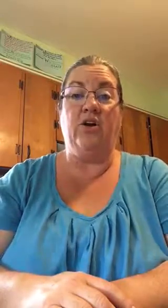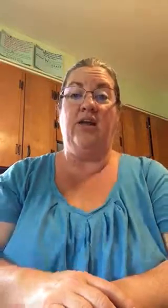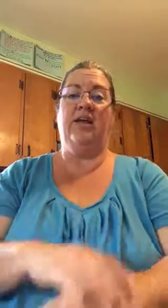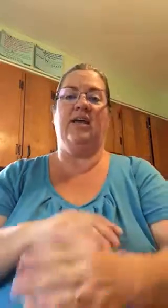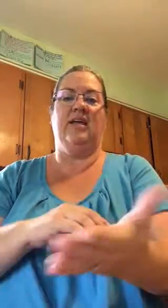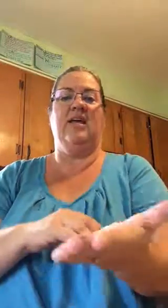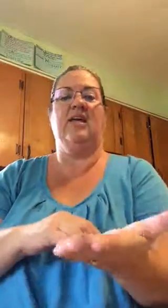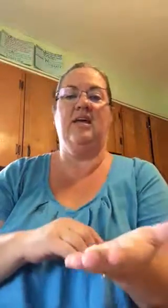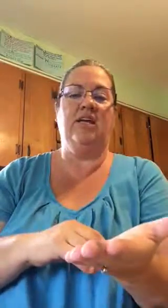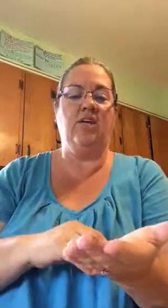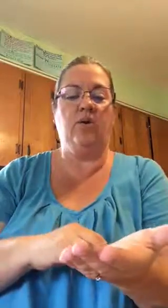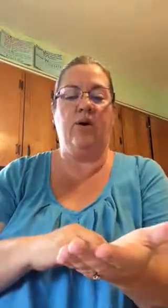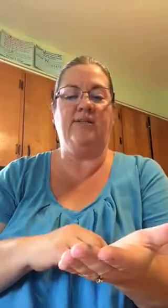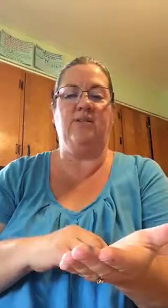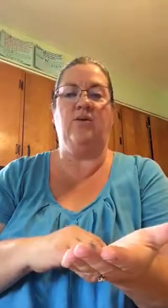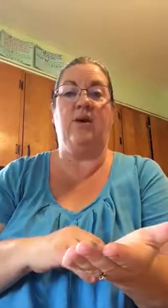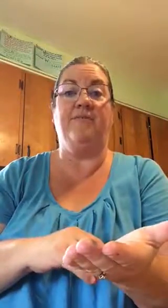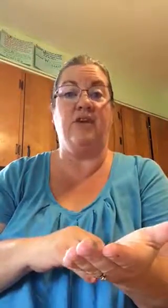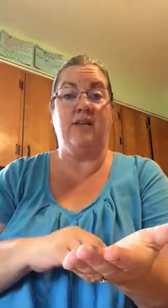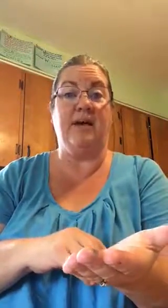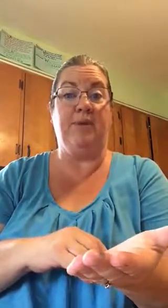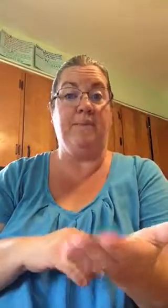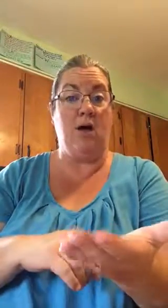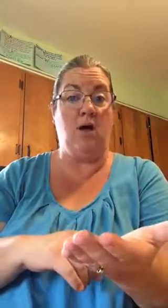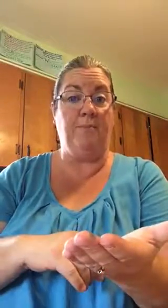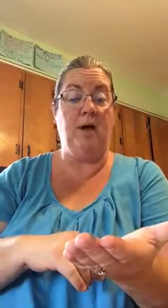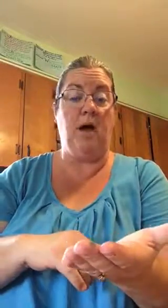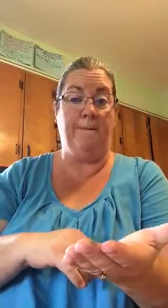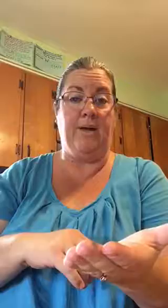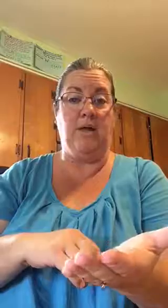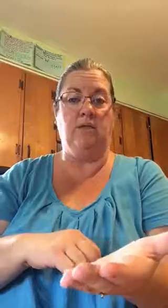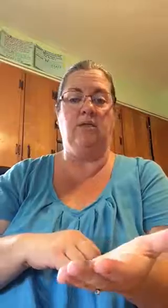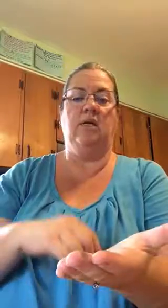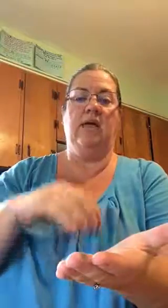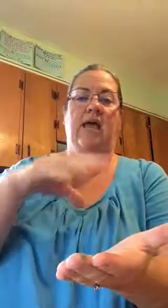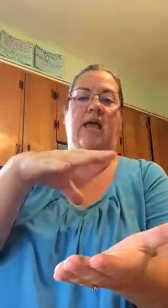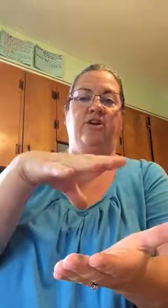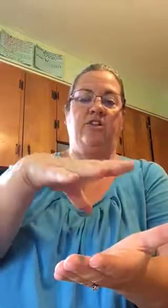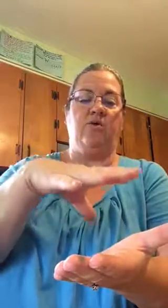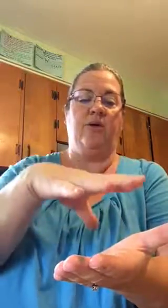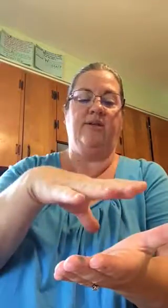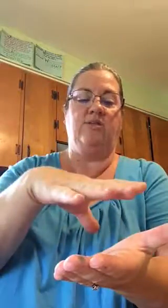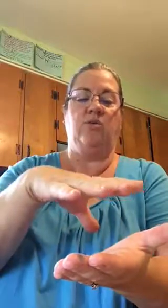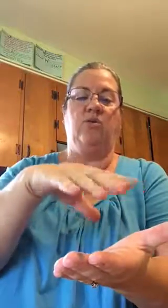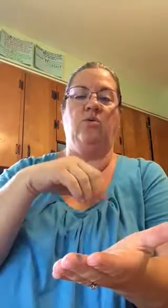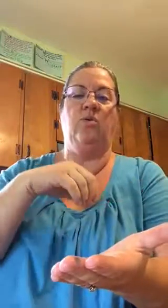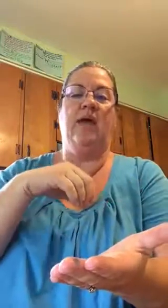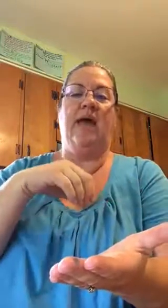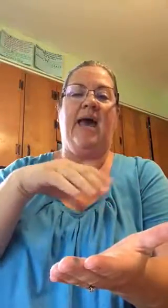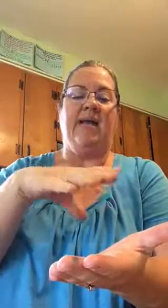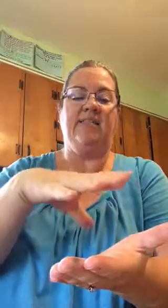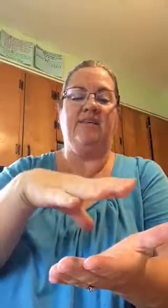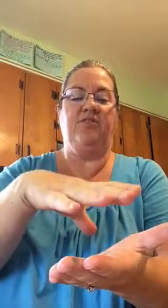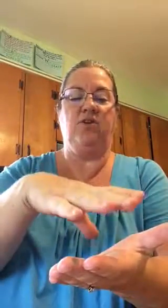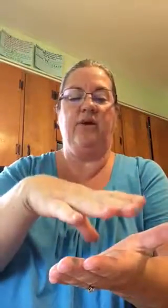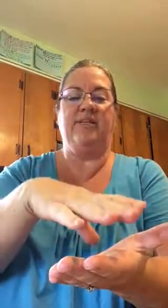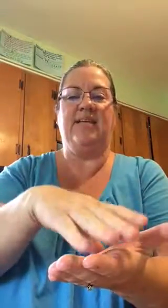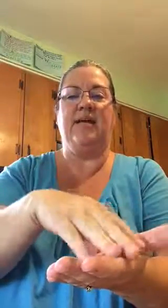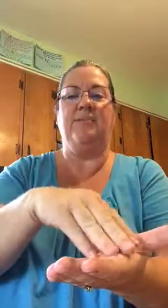Learn. You're going to have your non-dominant palm up, and you're just going to act as if you're going to take a bunch